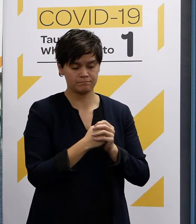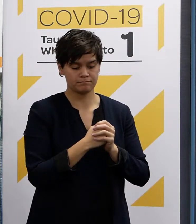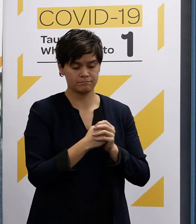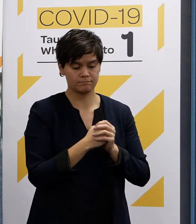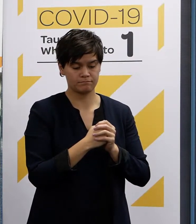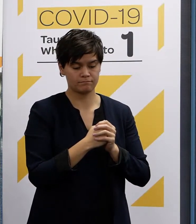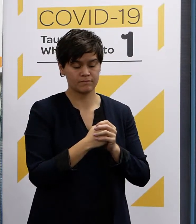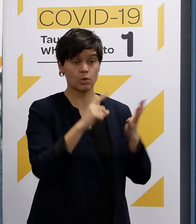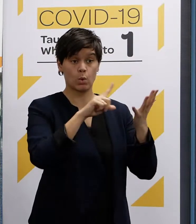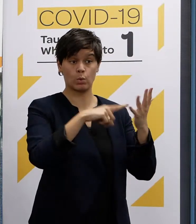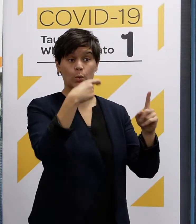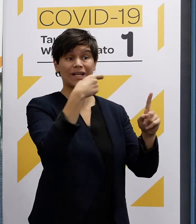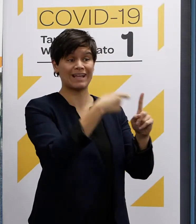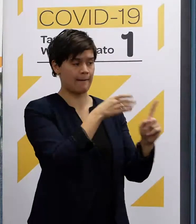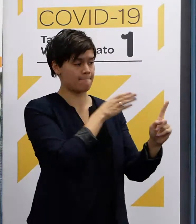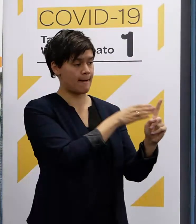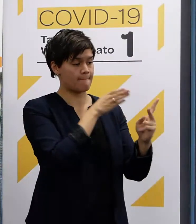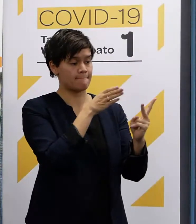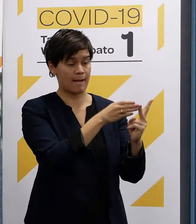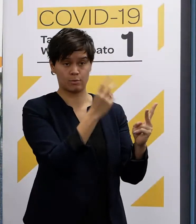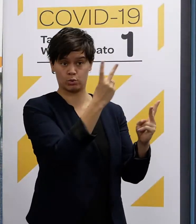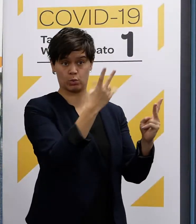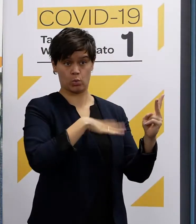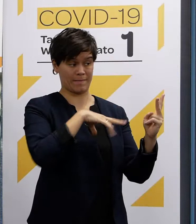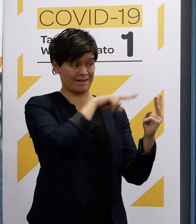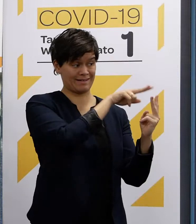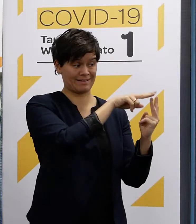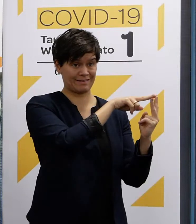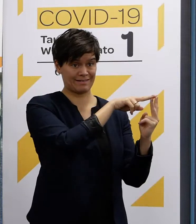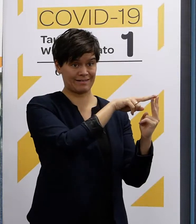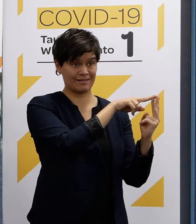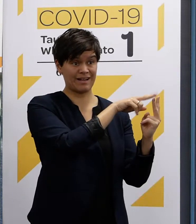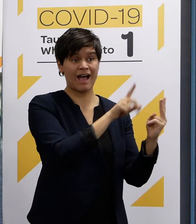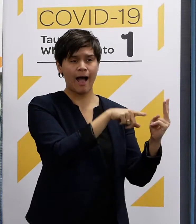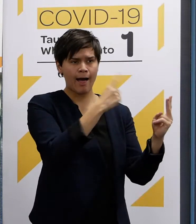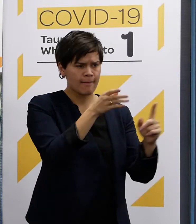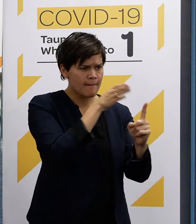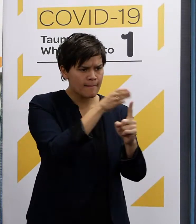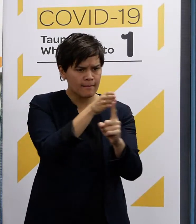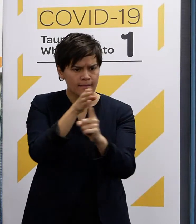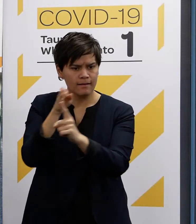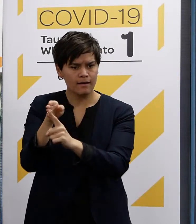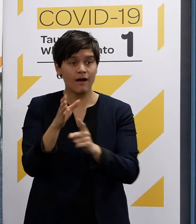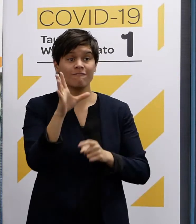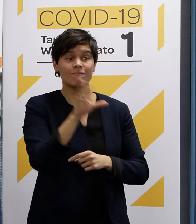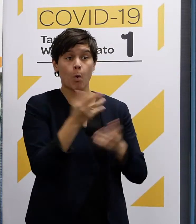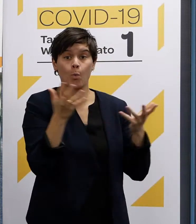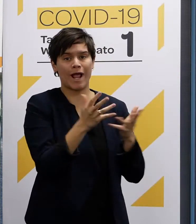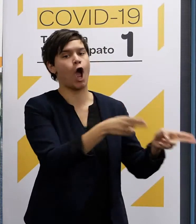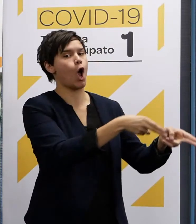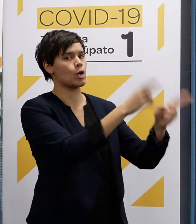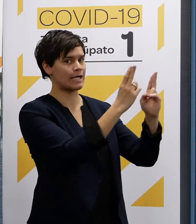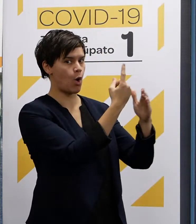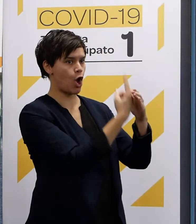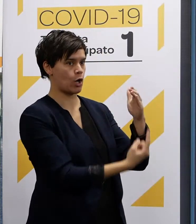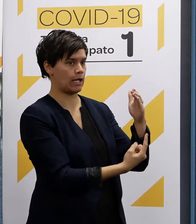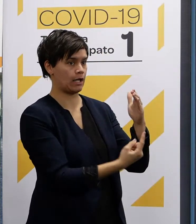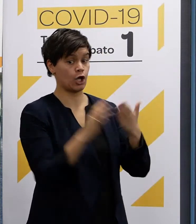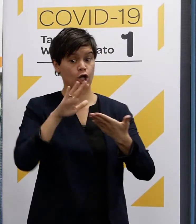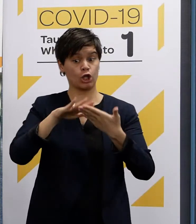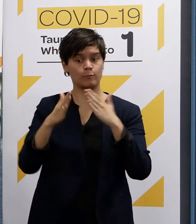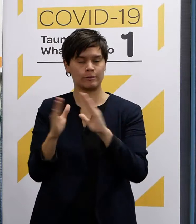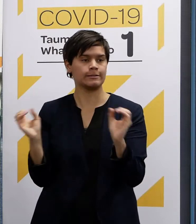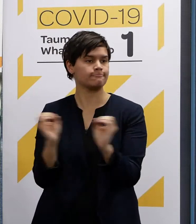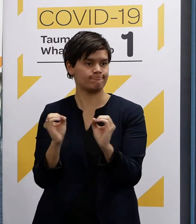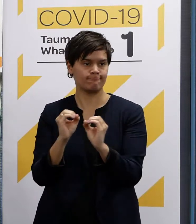only cases we have detected are the cases who are in managed isolation facilities. However, those 2 cases did